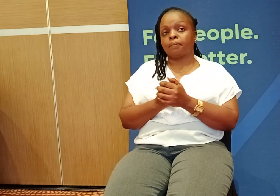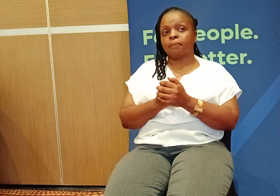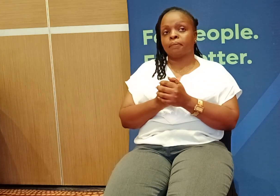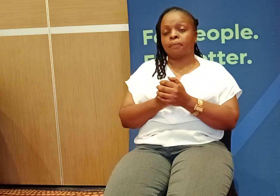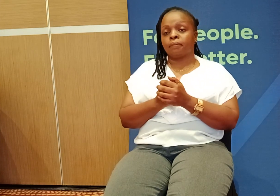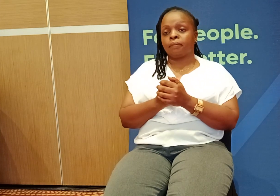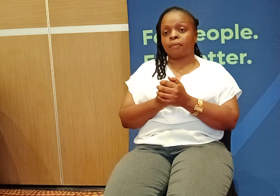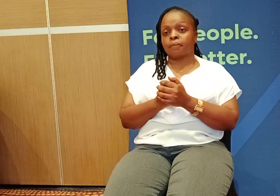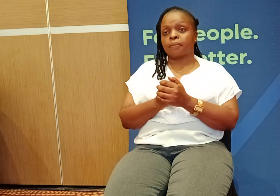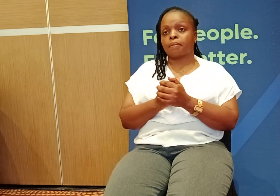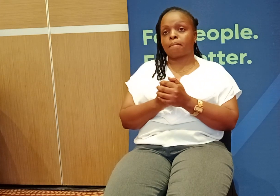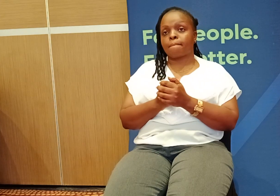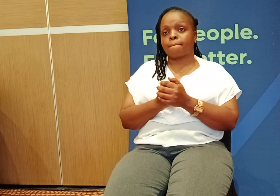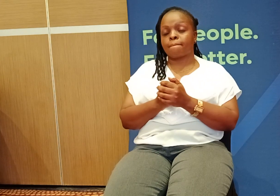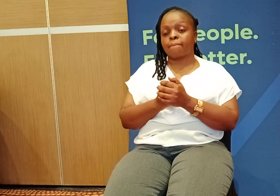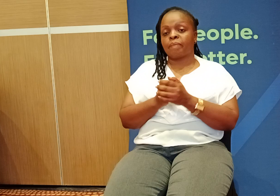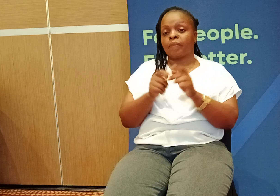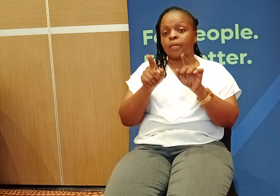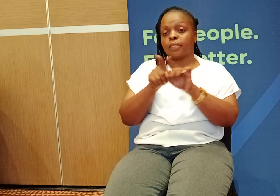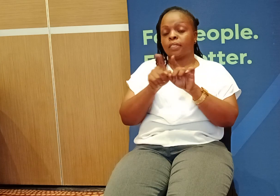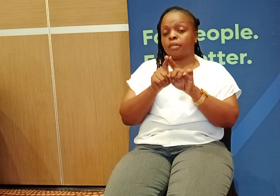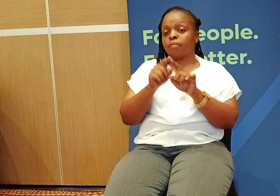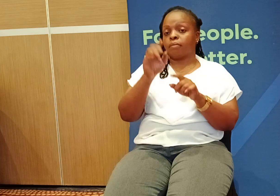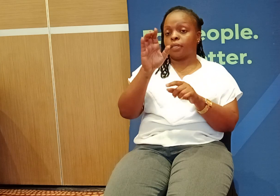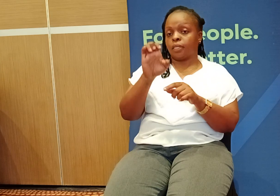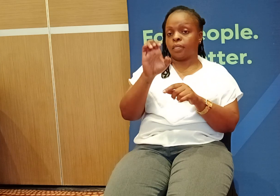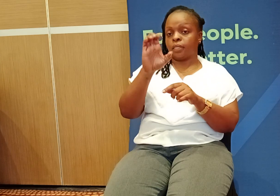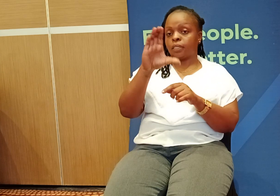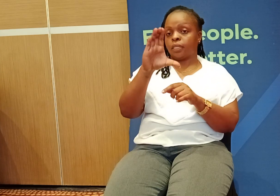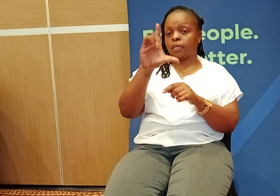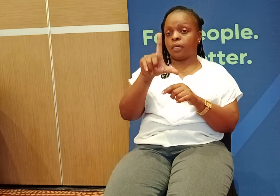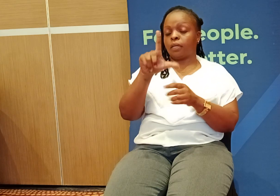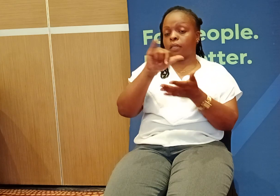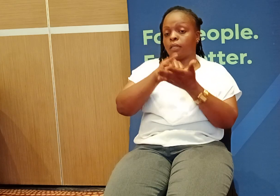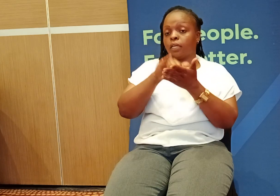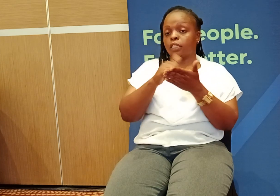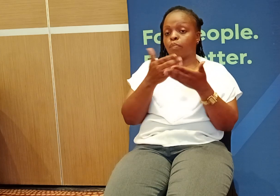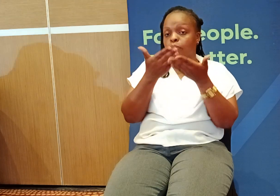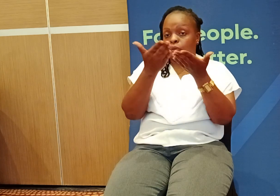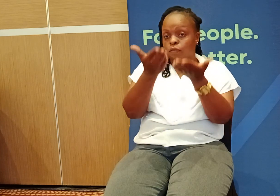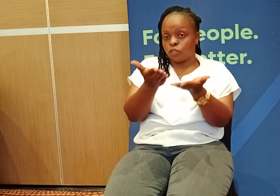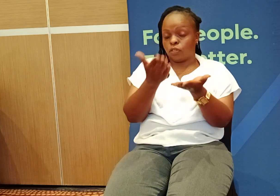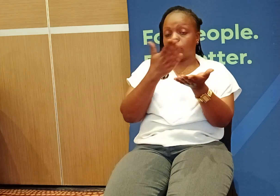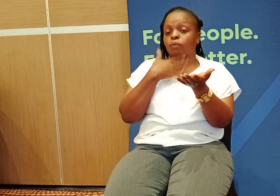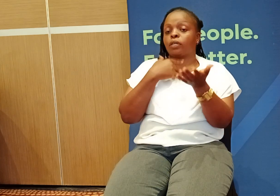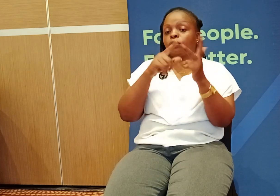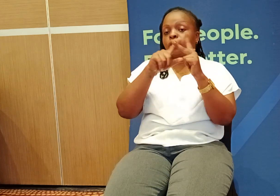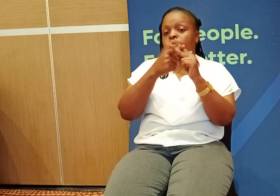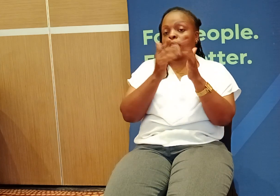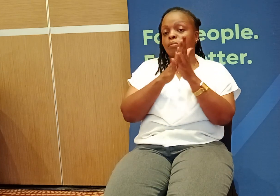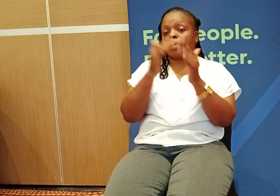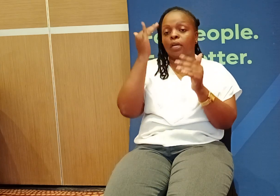Coming to ECL, which is the provisions. Let me start by the headline, which is the